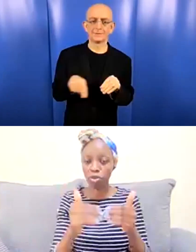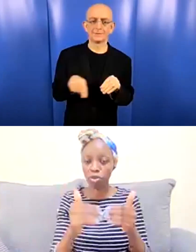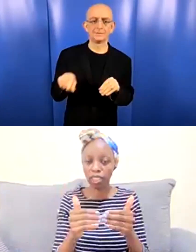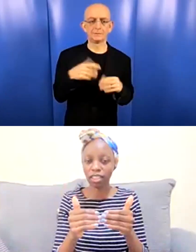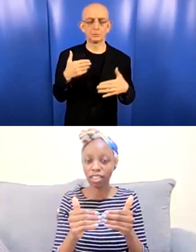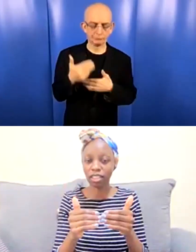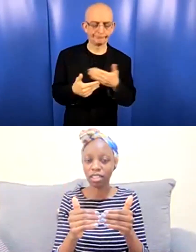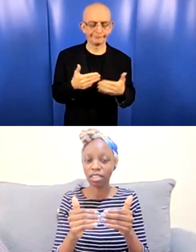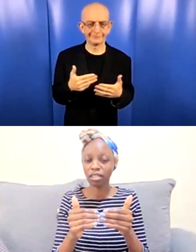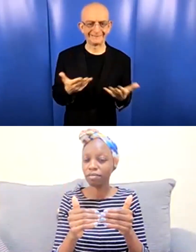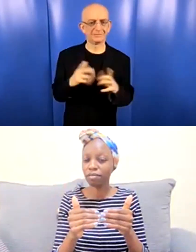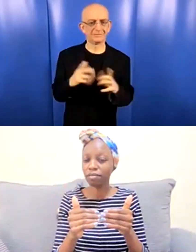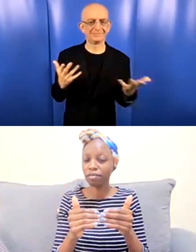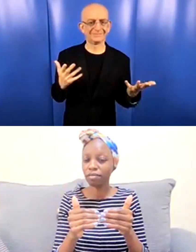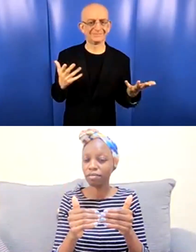of